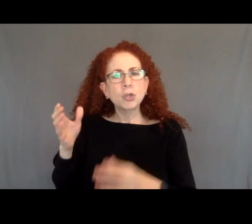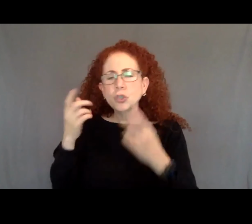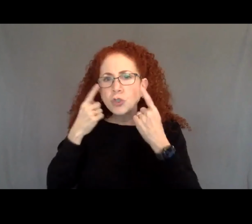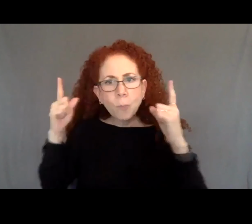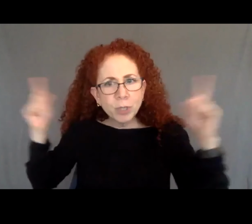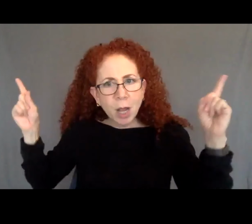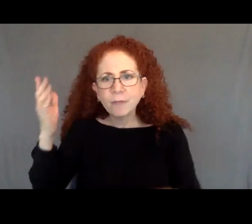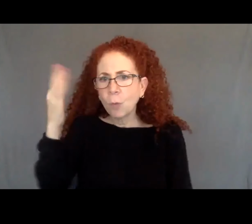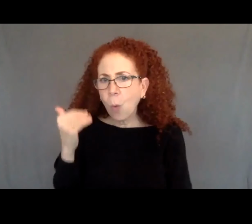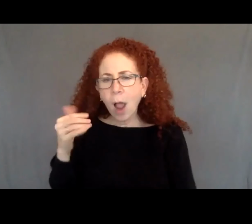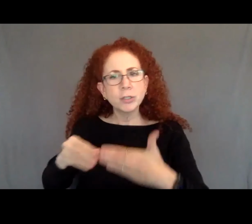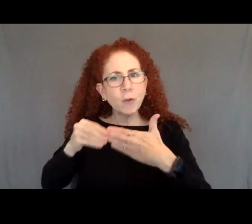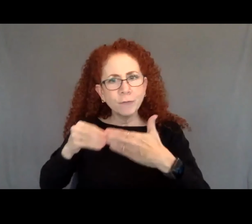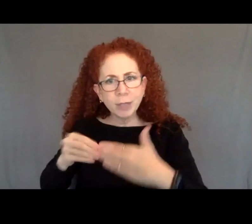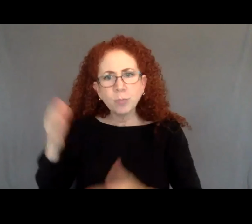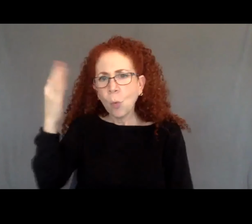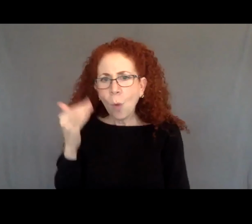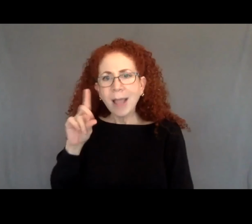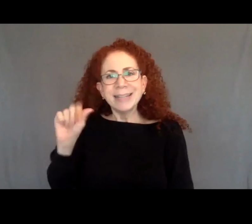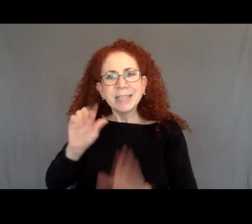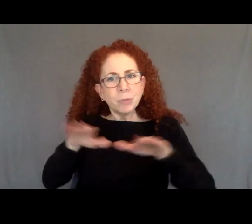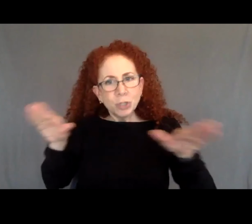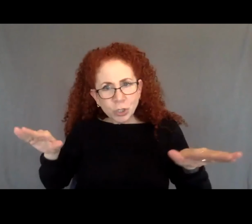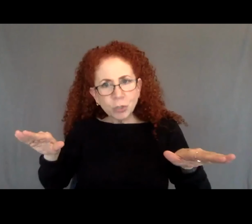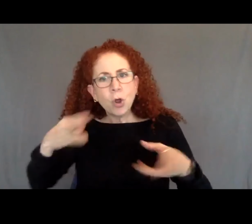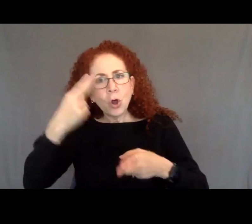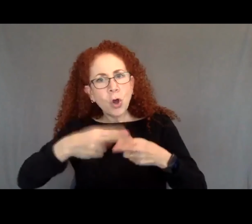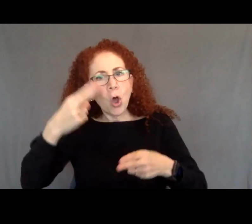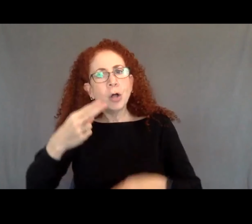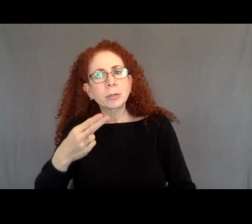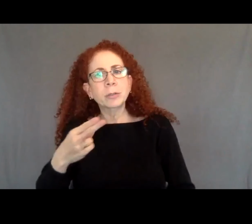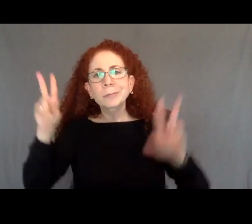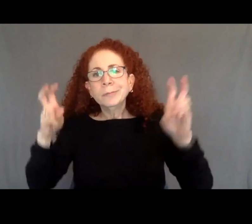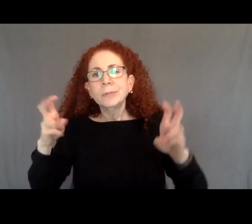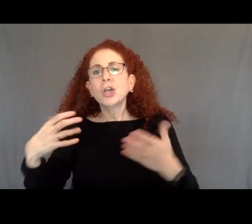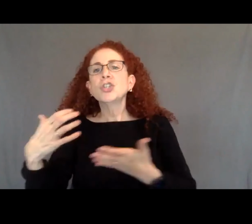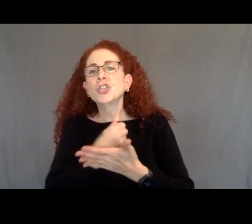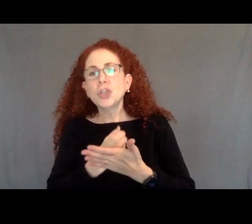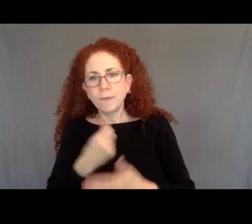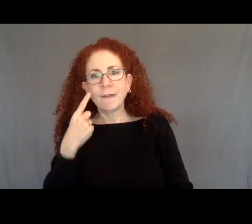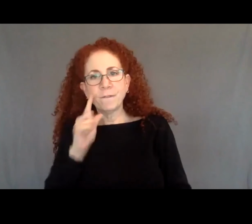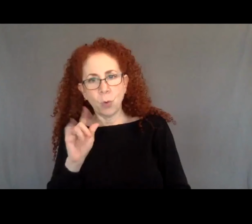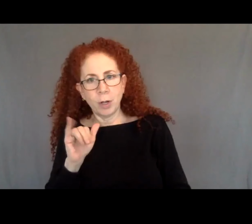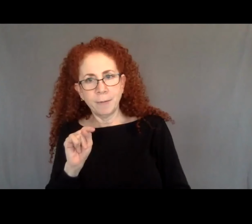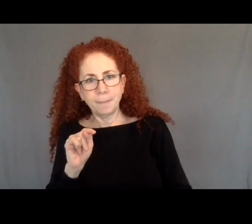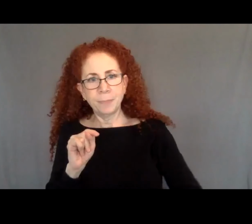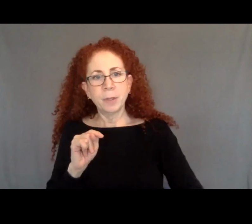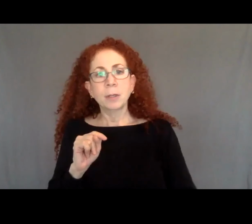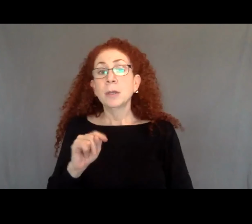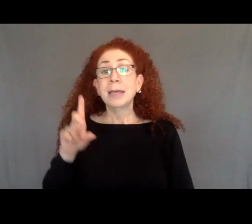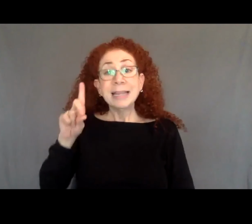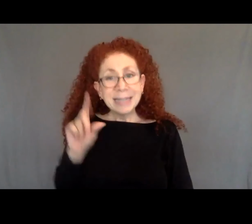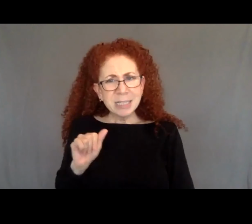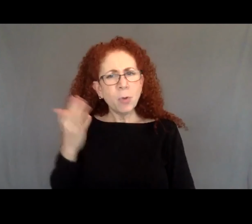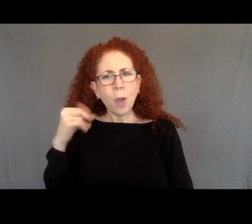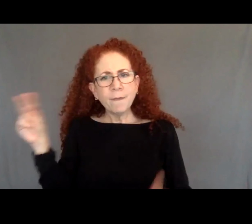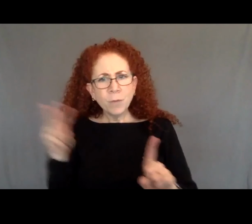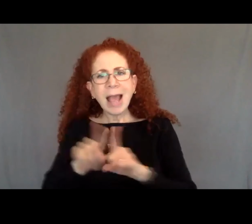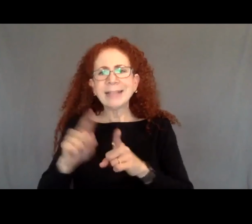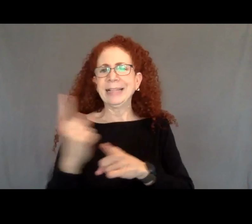Why is it so flexible? Why were disabled children deemed the quote unquote deserving poor? Was disability here viewed as a